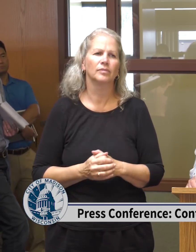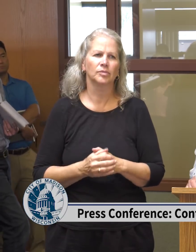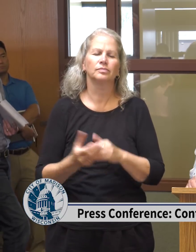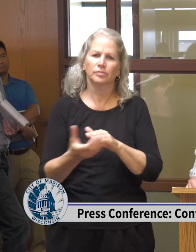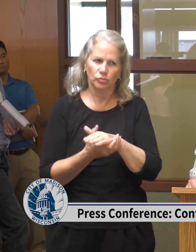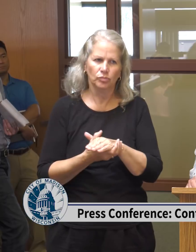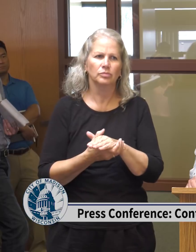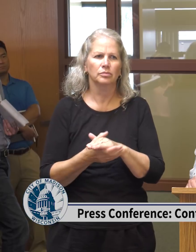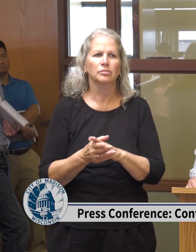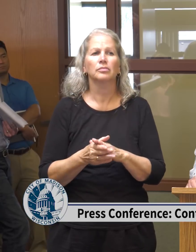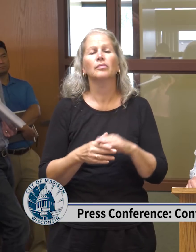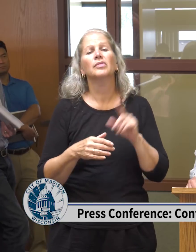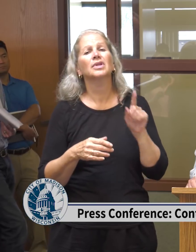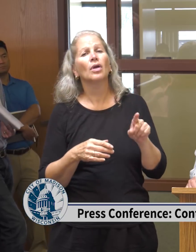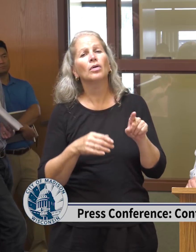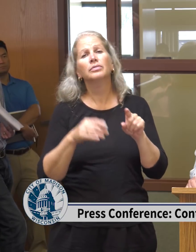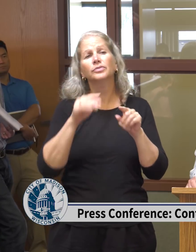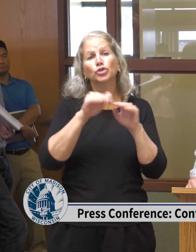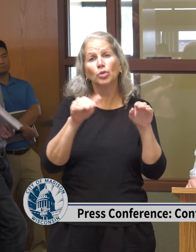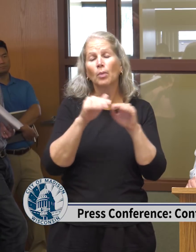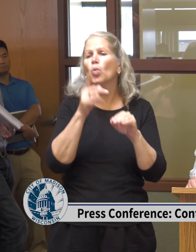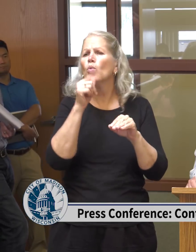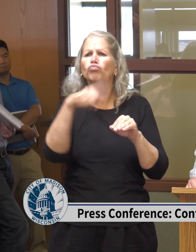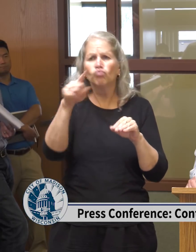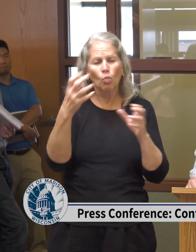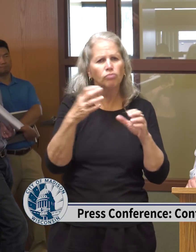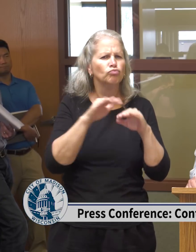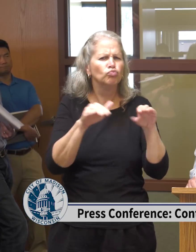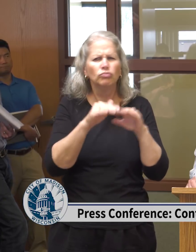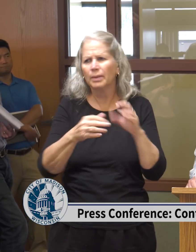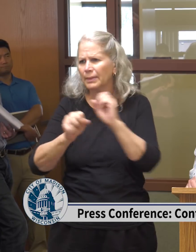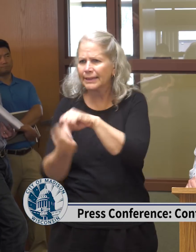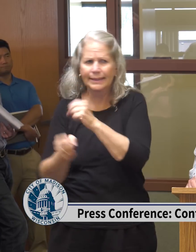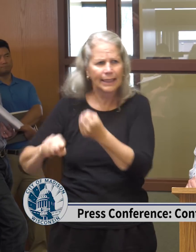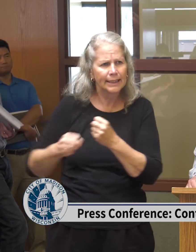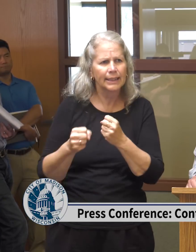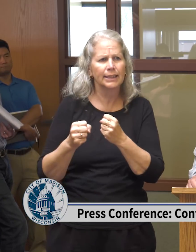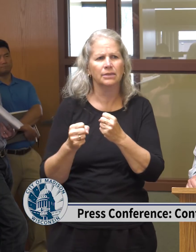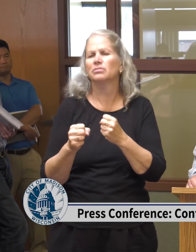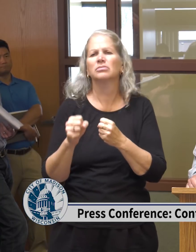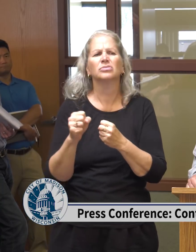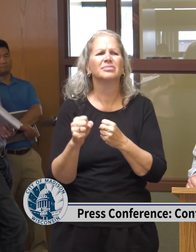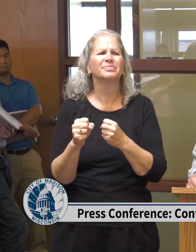you don't know when there might be a sudden movement of that water,